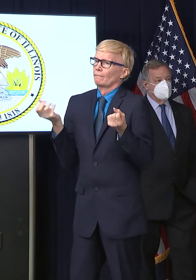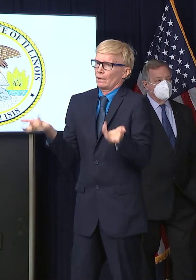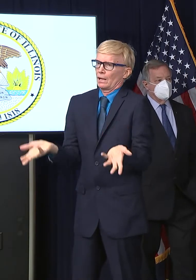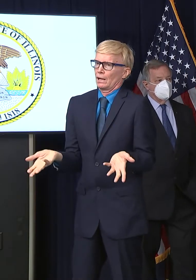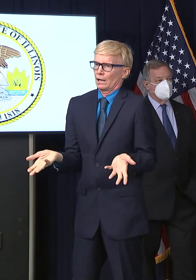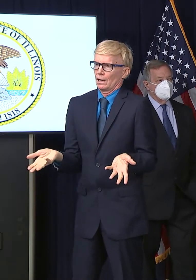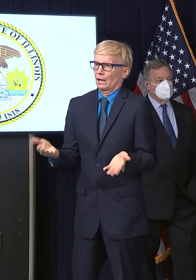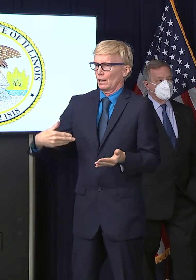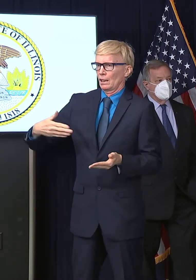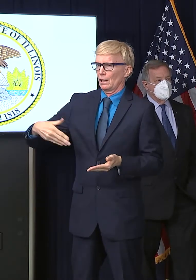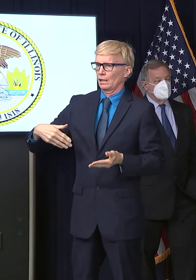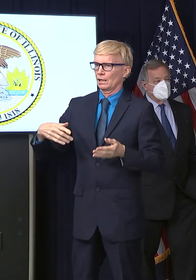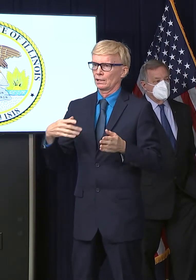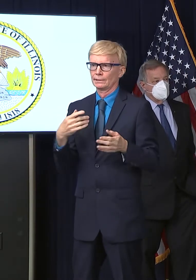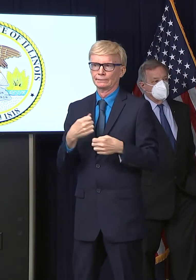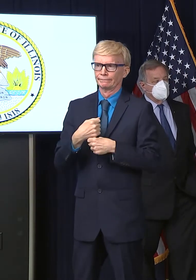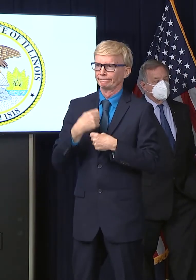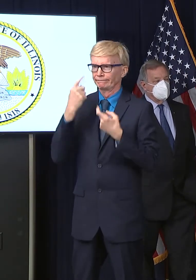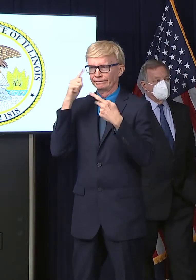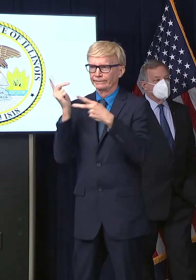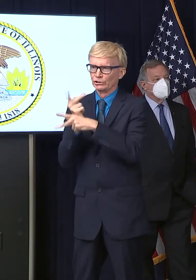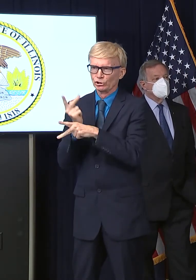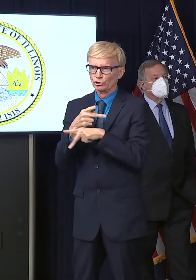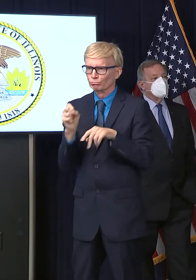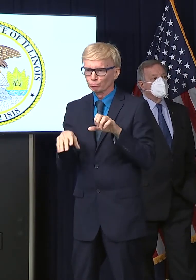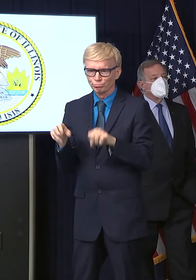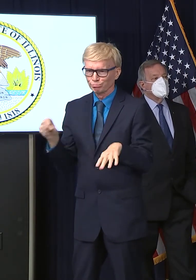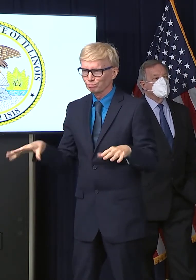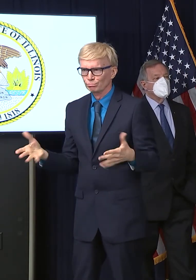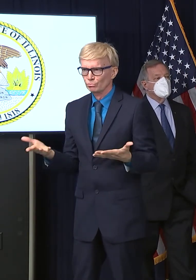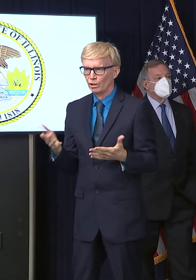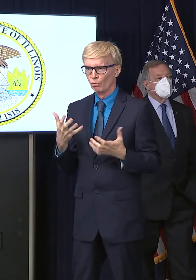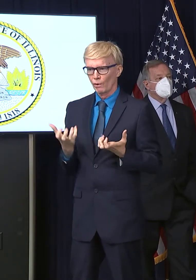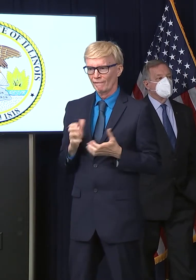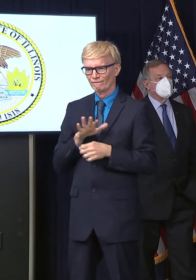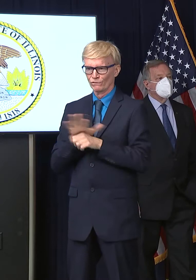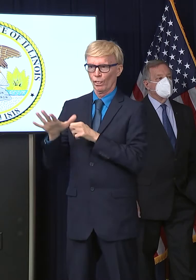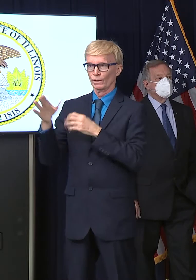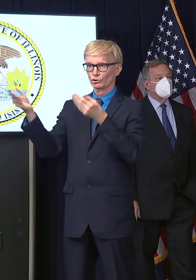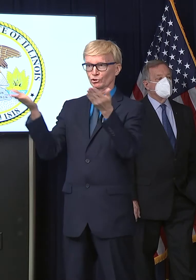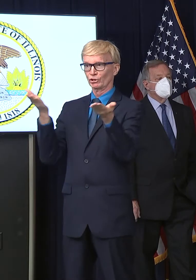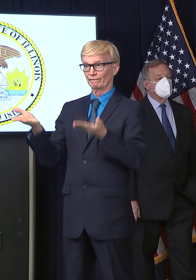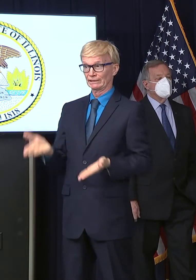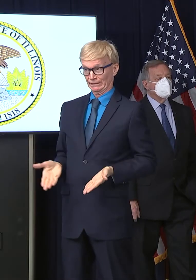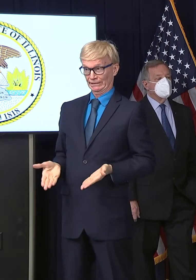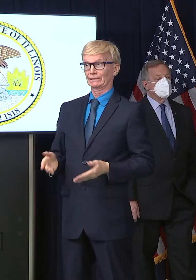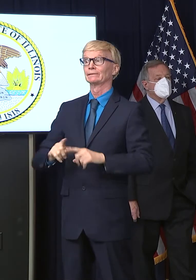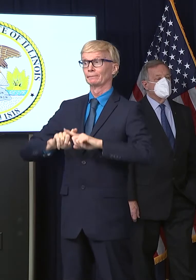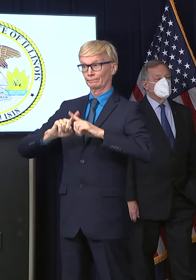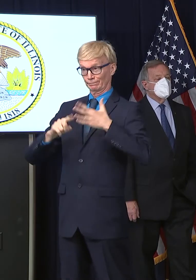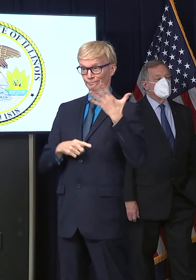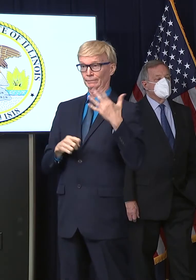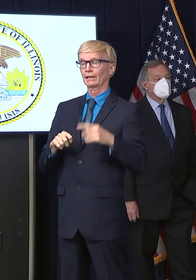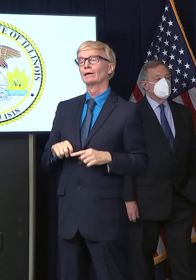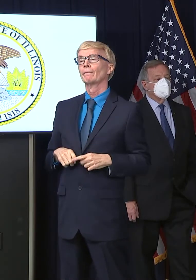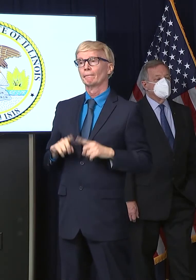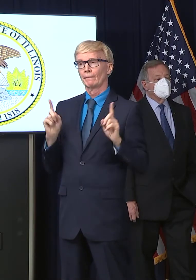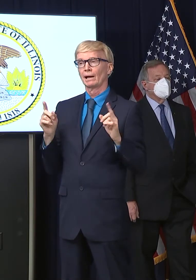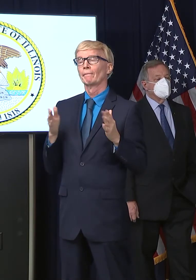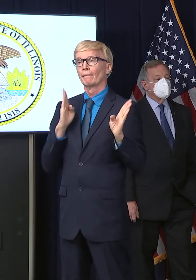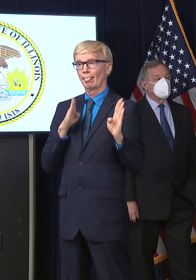that we're still working on and ensuring that we can have all of the wraparound services. Right now, we're planned for 12 hours